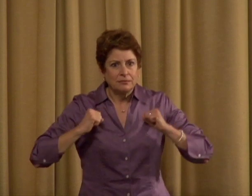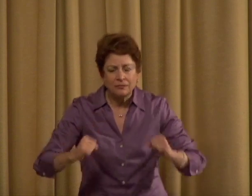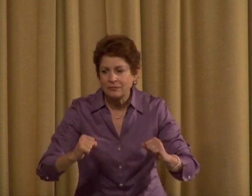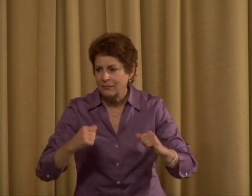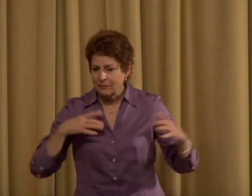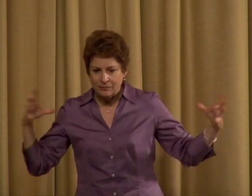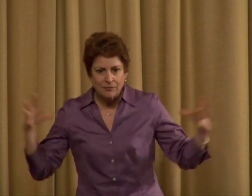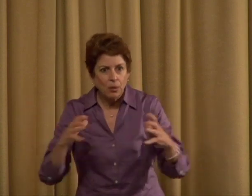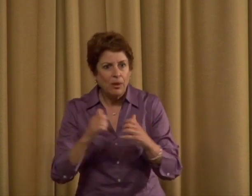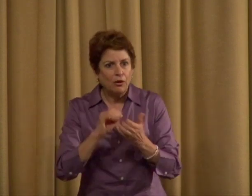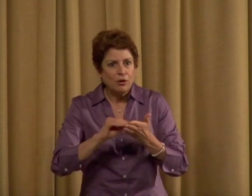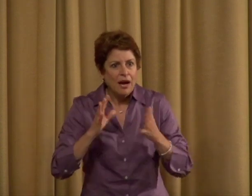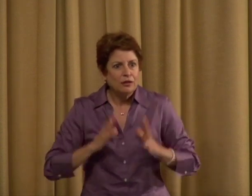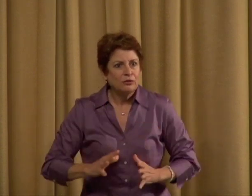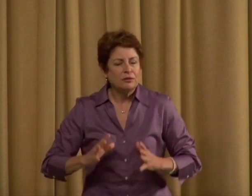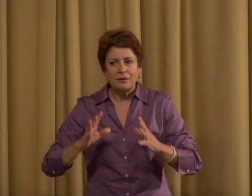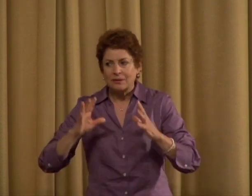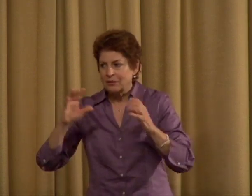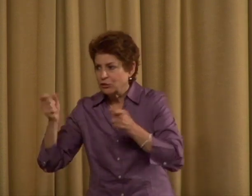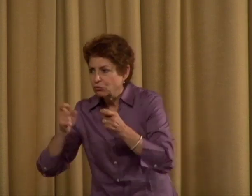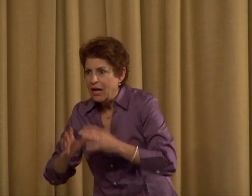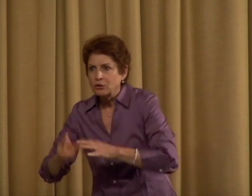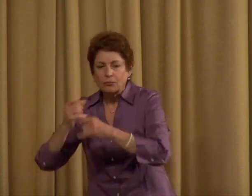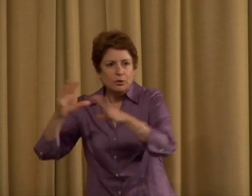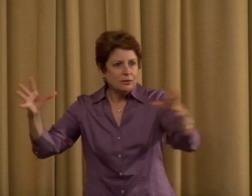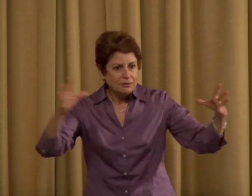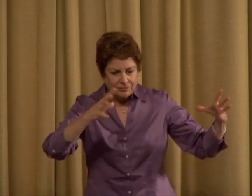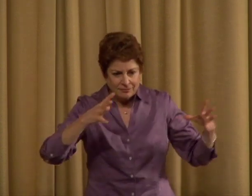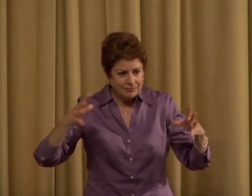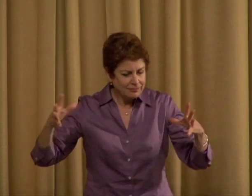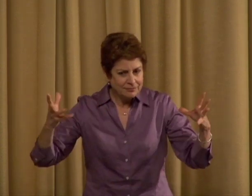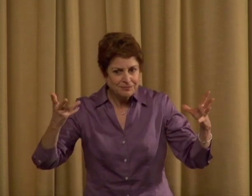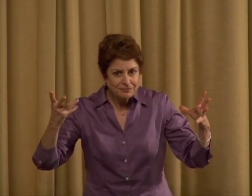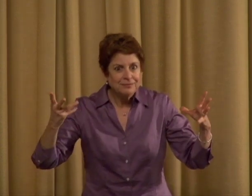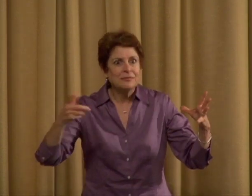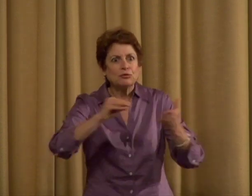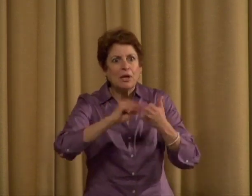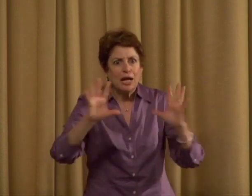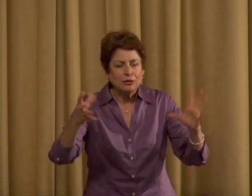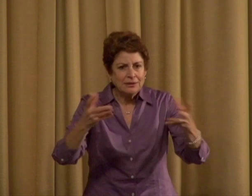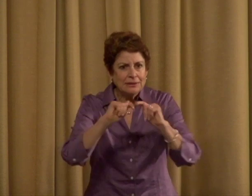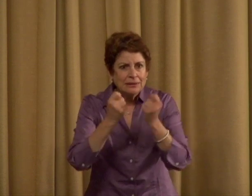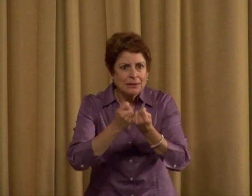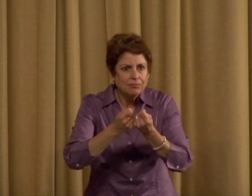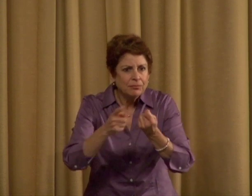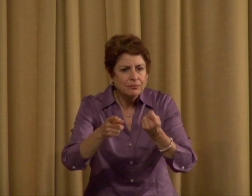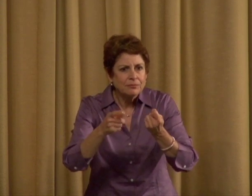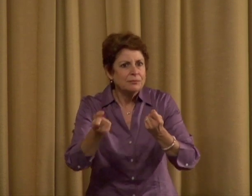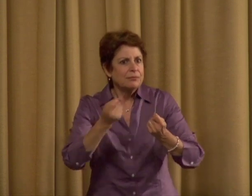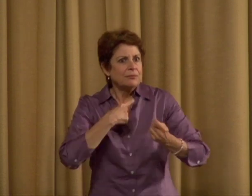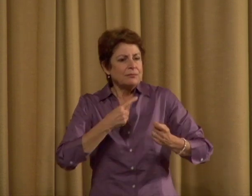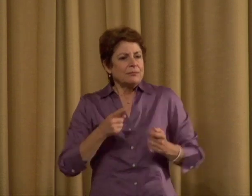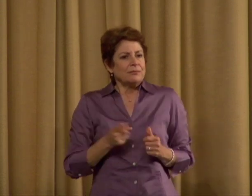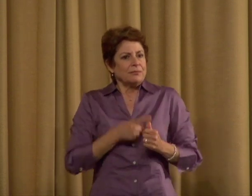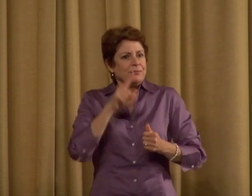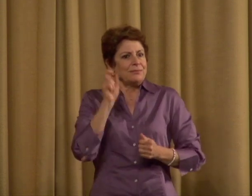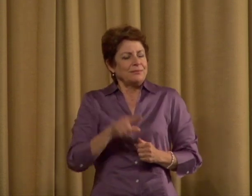selected after the auditioning and came together with the director and everyone involved, and the whole community working together